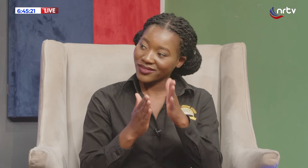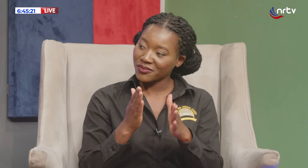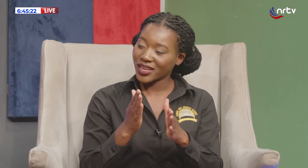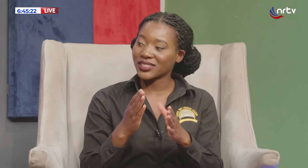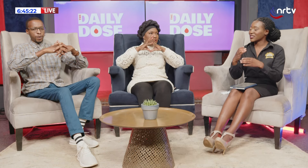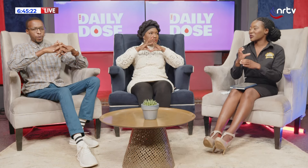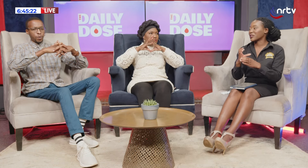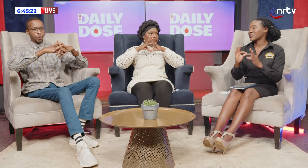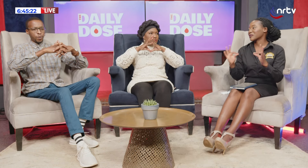make a sentence with it.